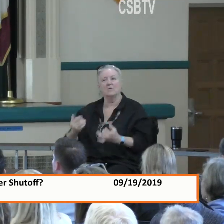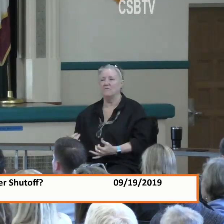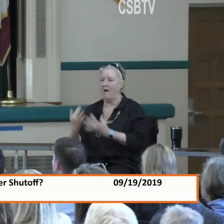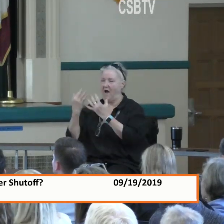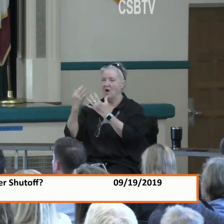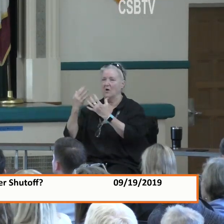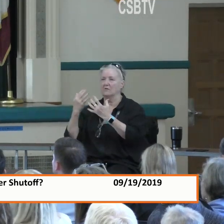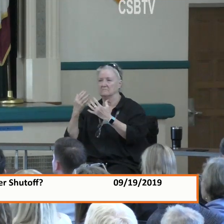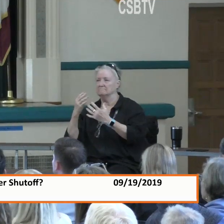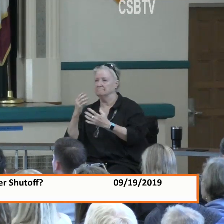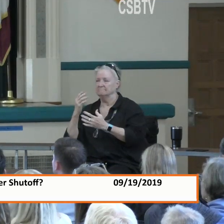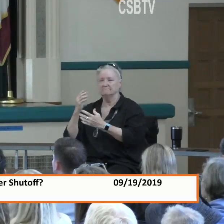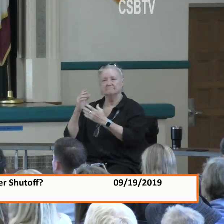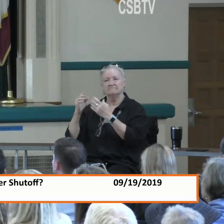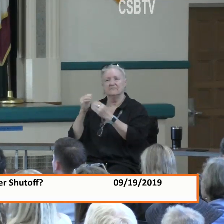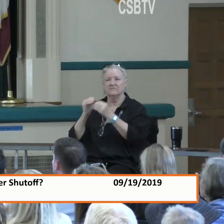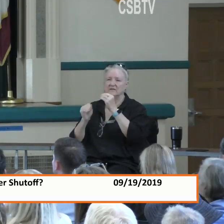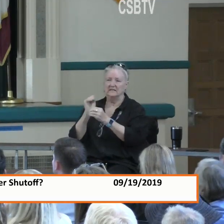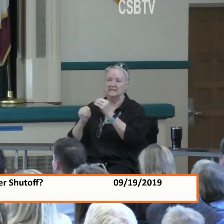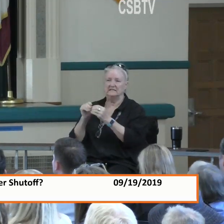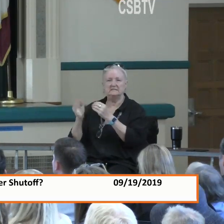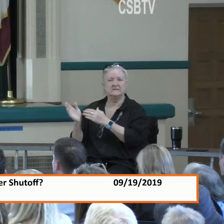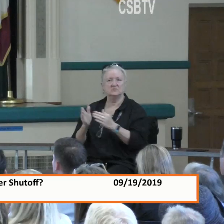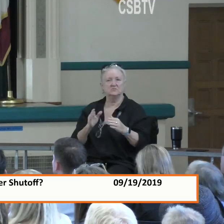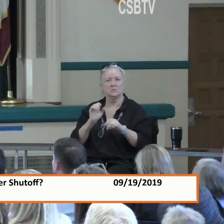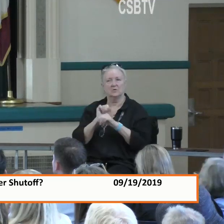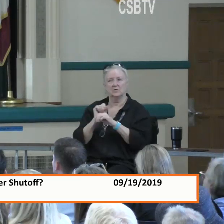working on throughout the state.